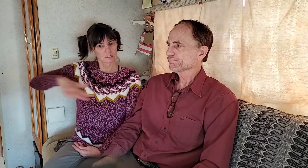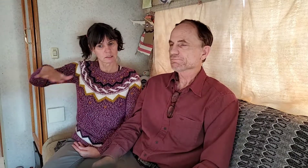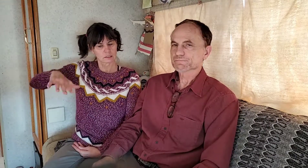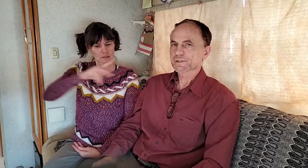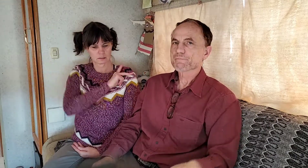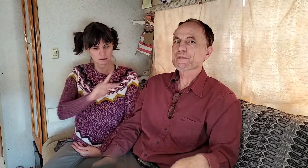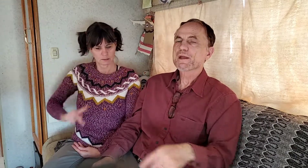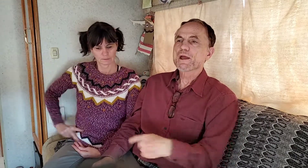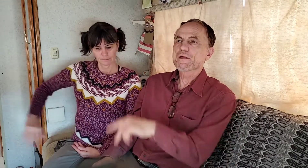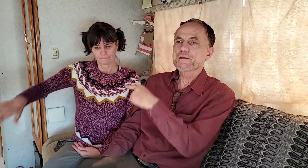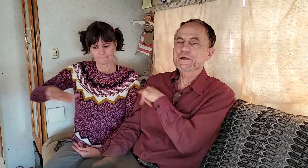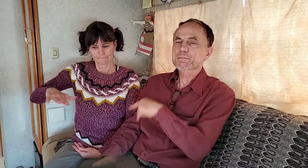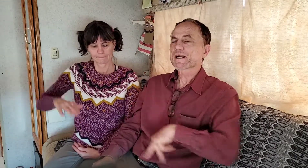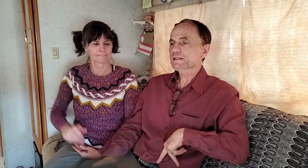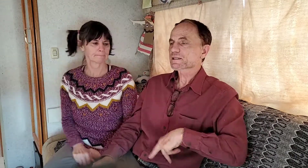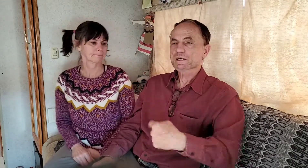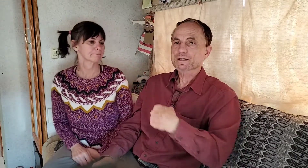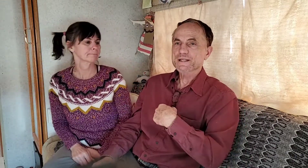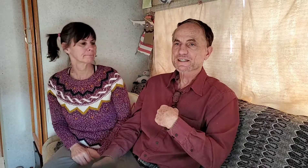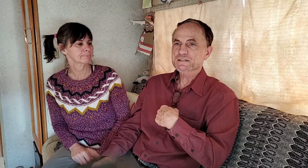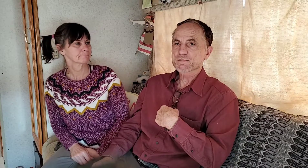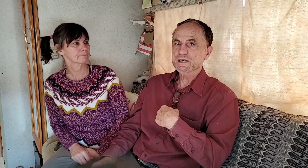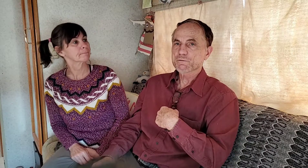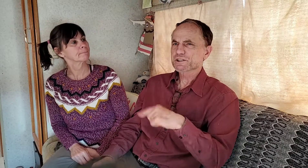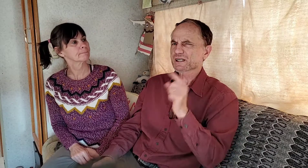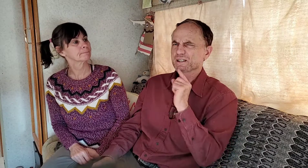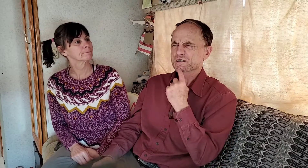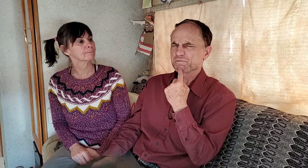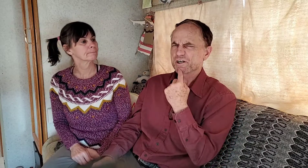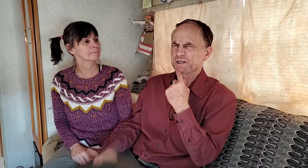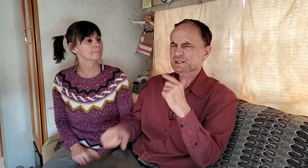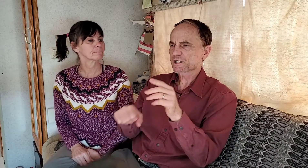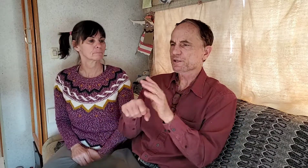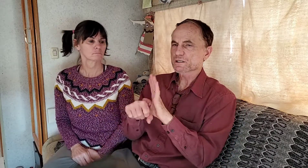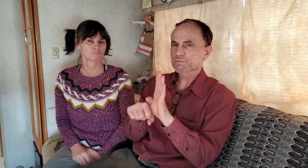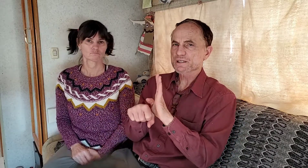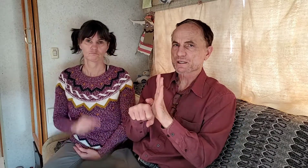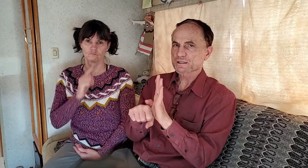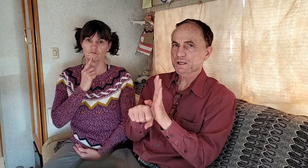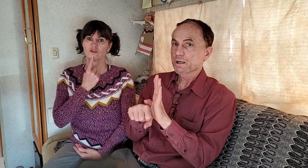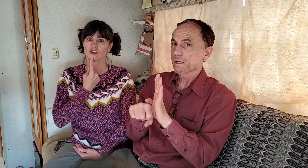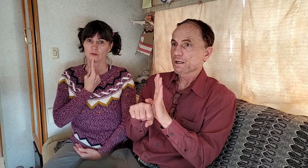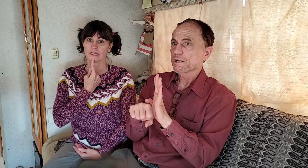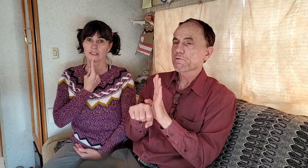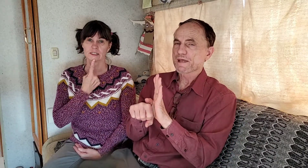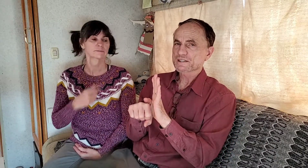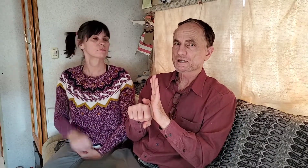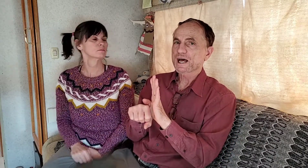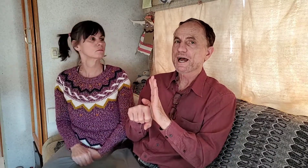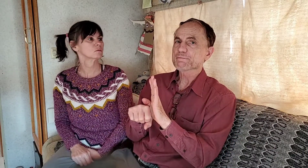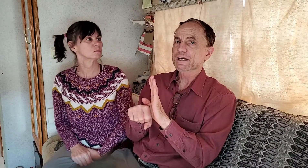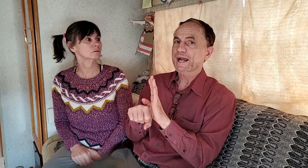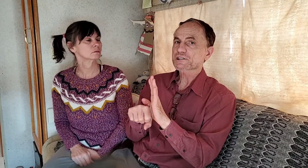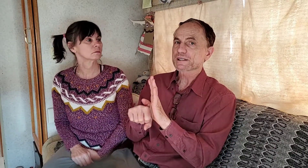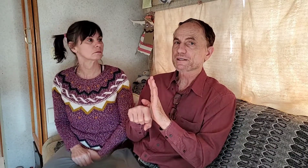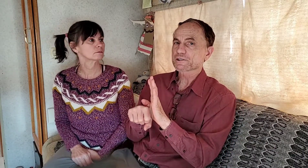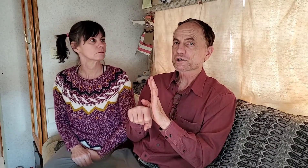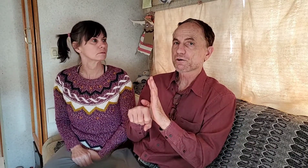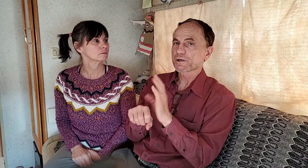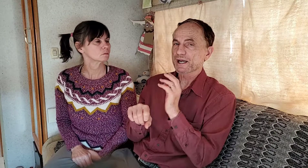palace. The prince, that's me, was tending to some very serious business. Serious. That's the line, but actually in the show, after